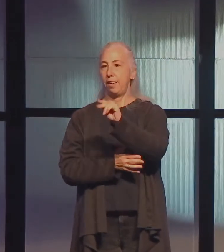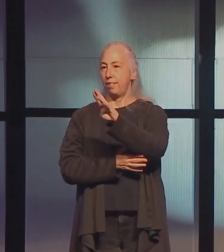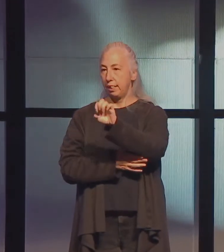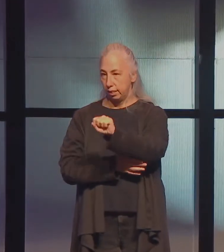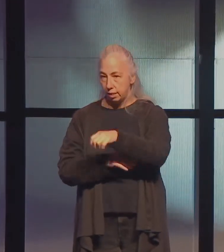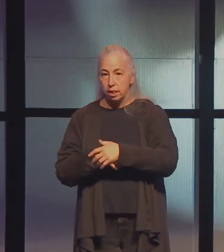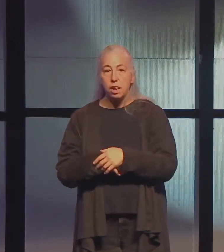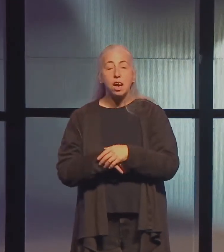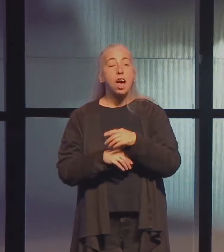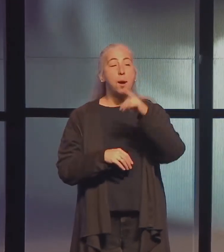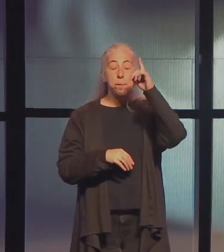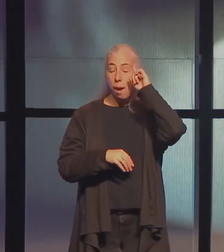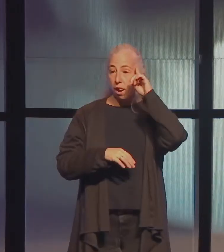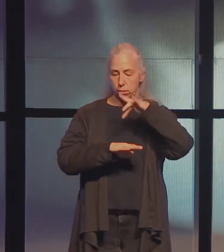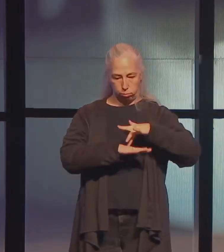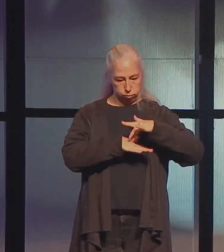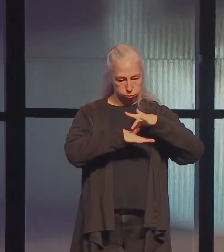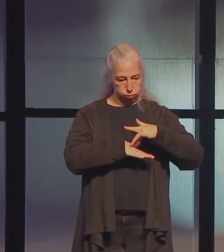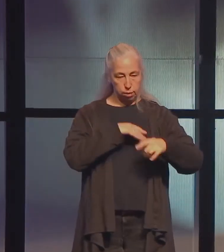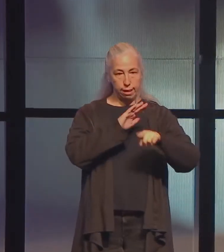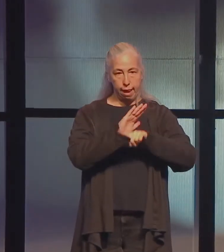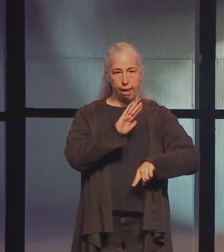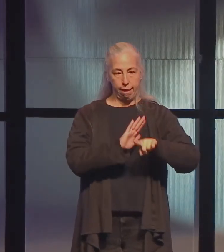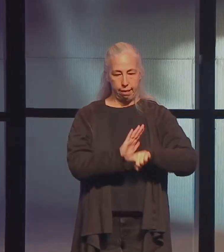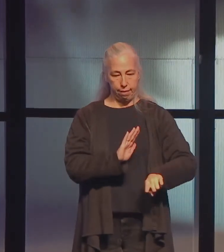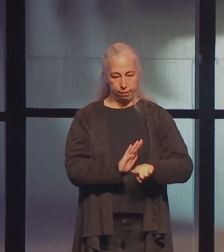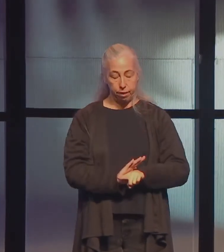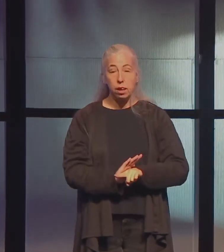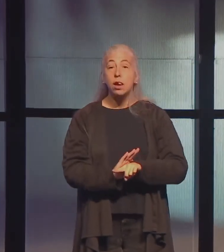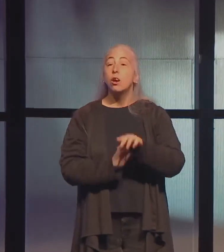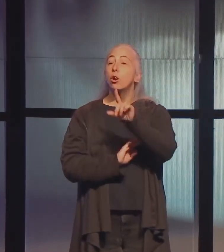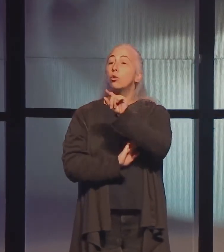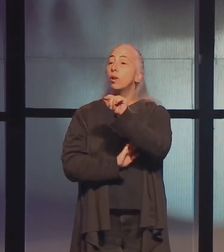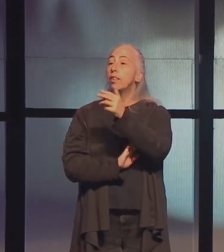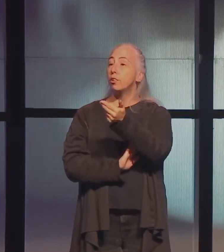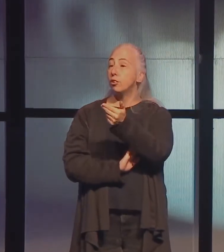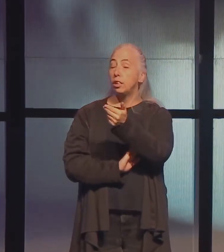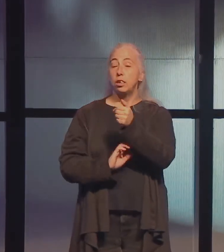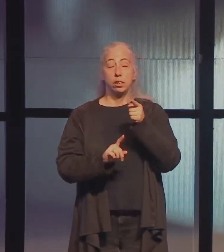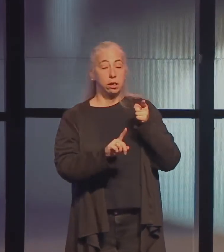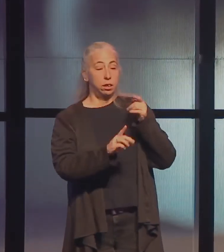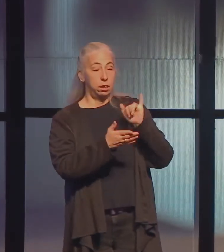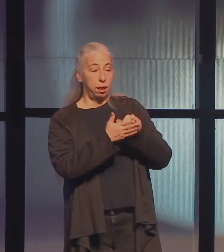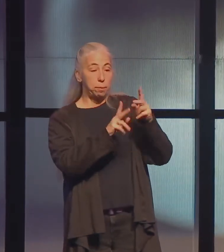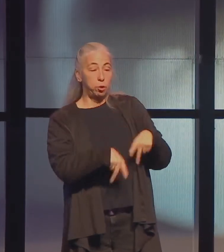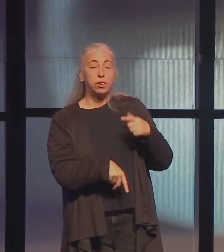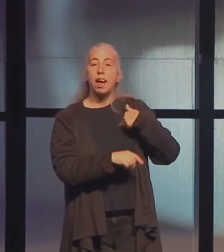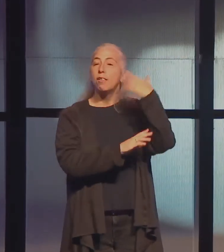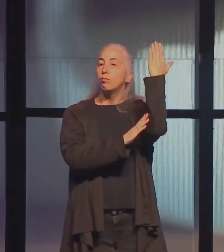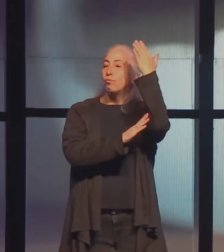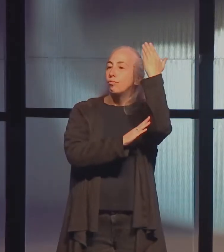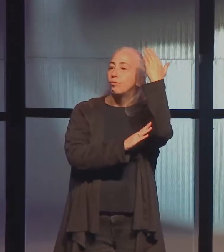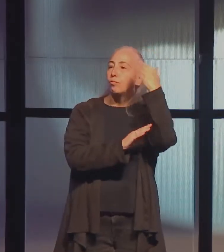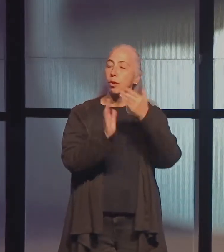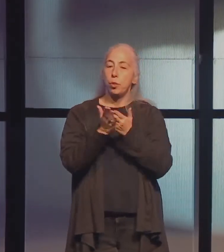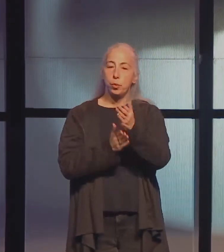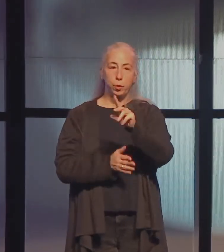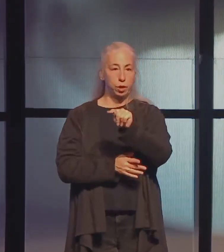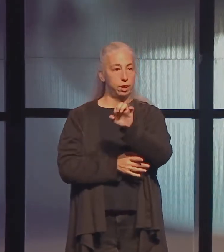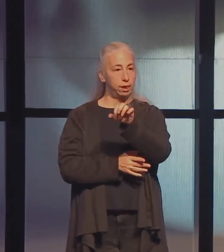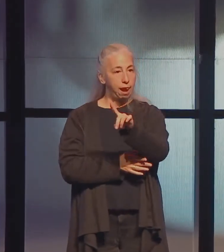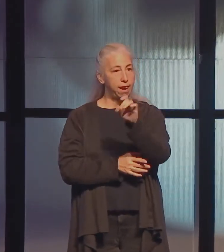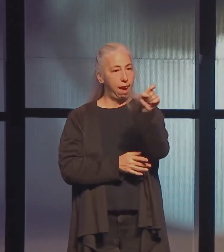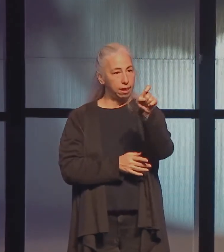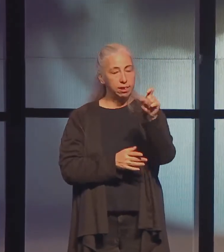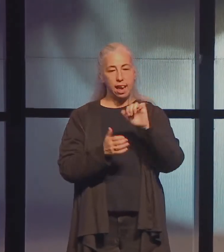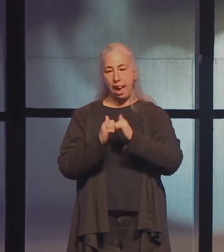stuck on the negative. And in her 2013 TEDx talk, where she talked about this idea of being stuck in the negatives and then how to get unstuck,